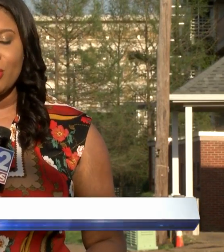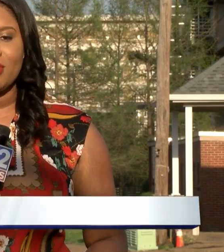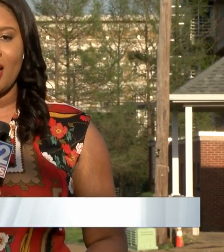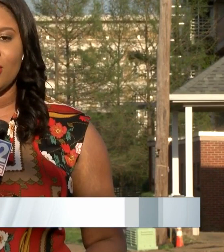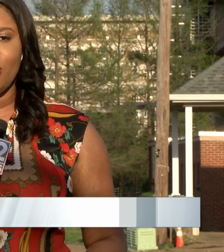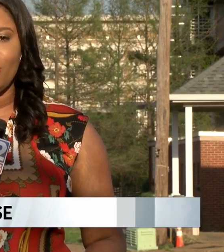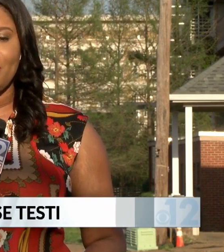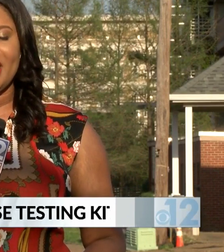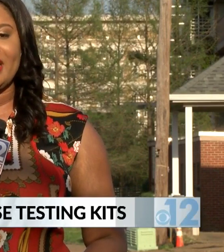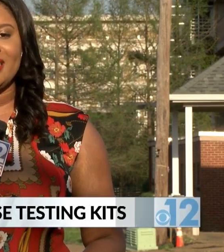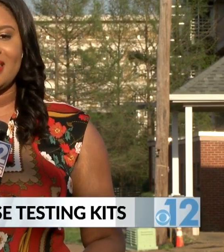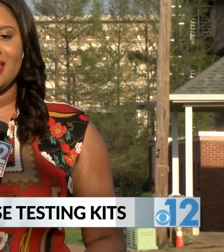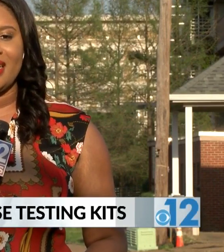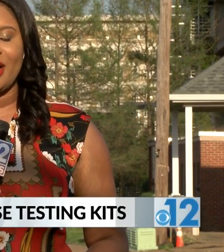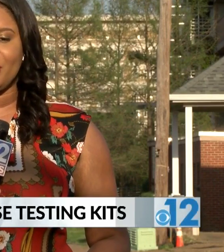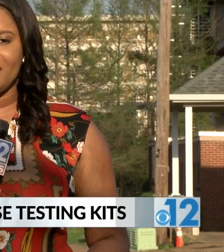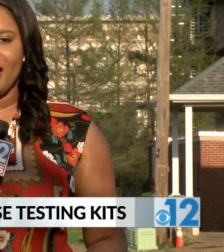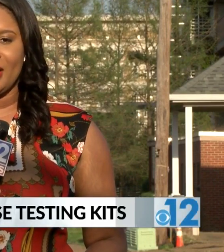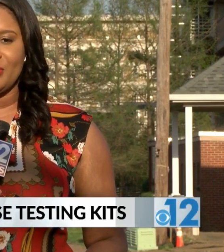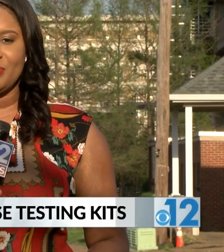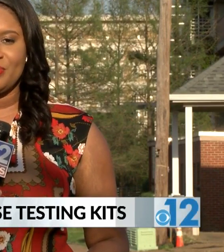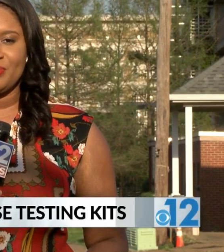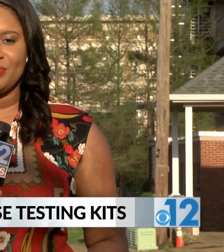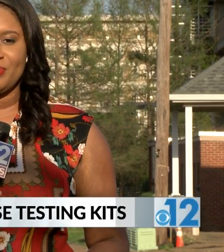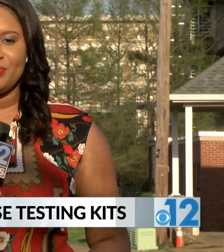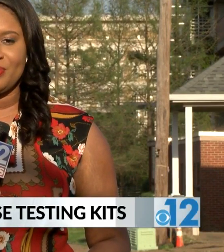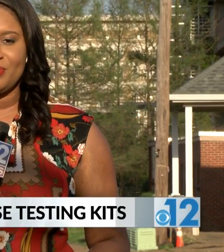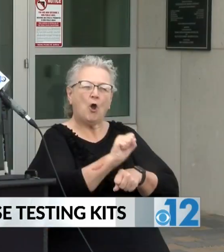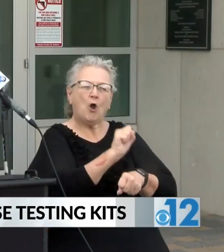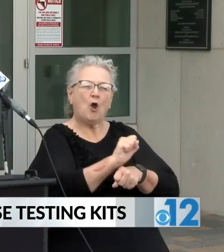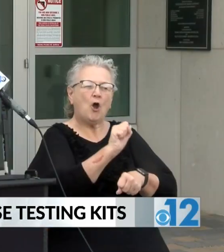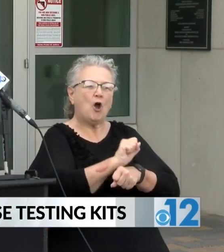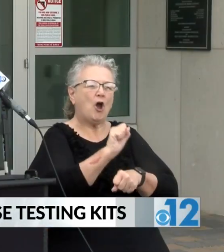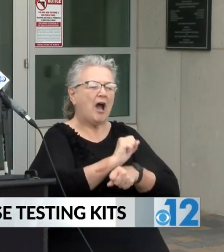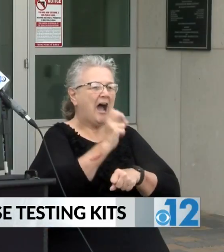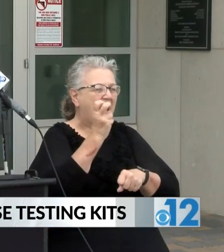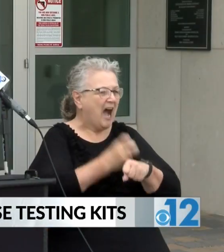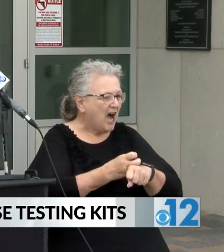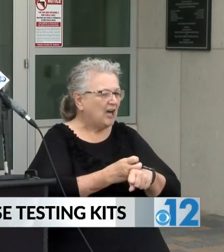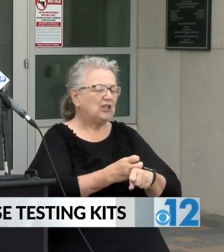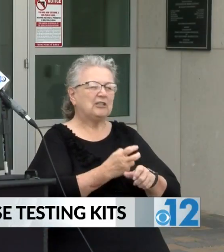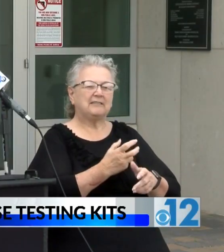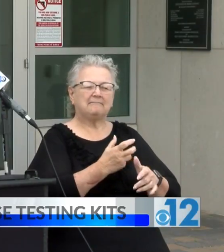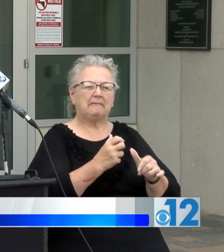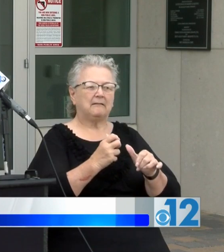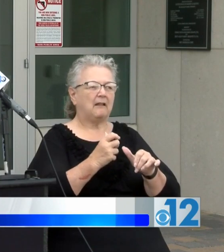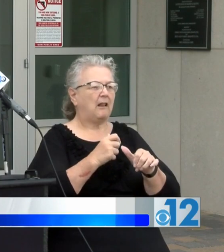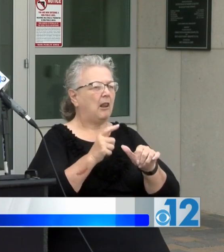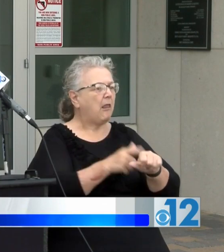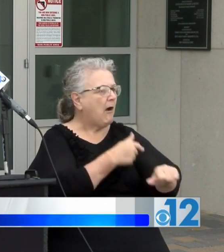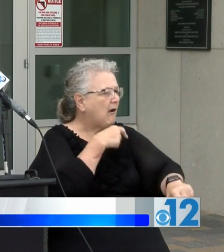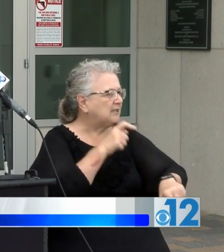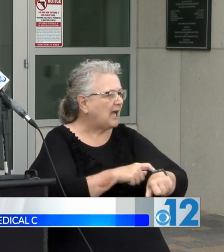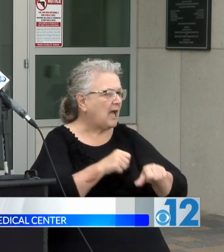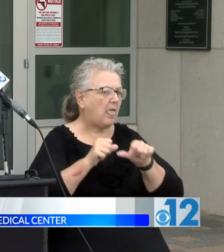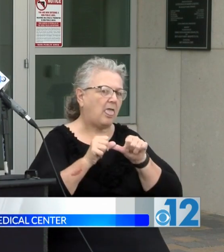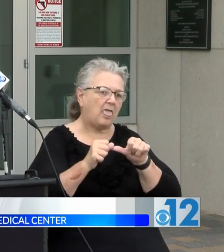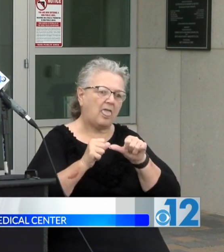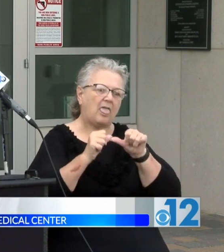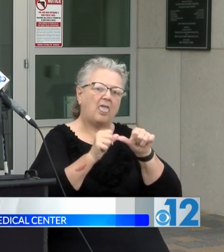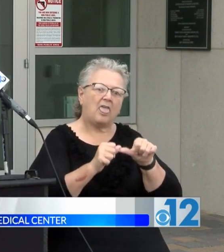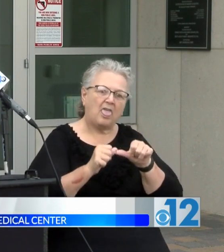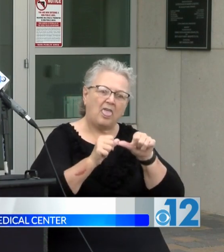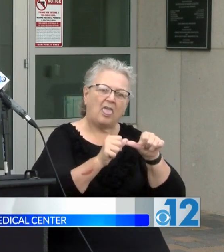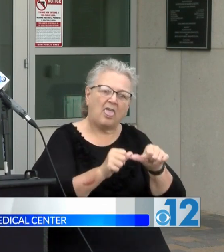FULFILLED THAT GOAL AND BEGAN TESTING AT THEIR SITE. MELANIE, A WEEKS AGO, U-M WAS HINTING AT IN- HOUSE COVID